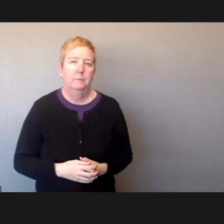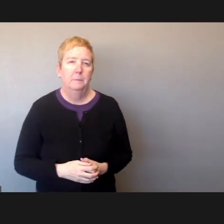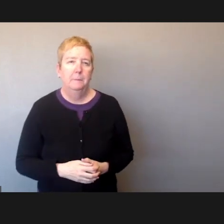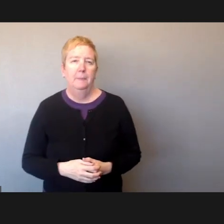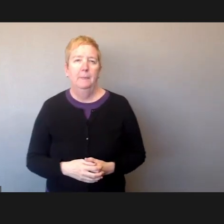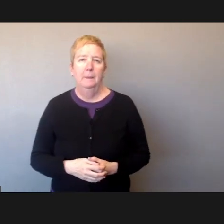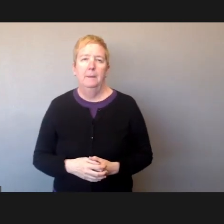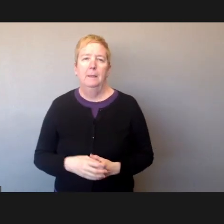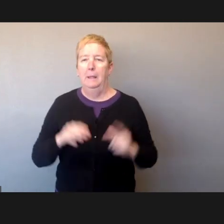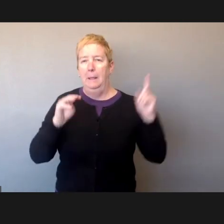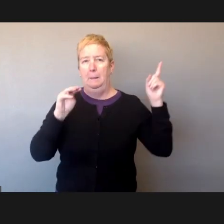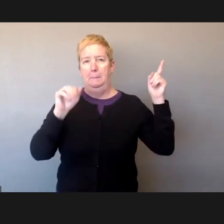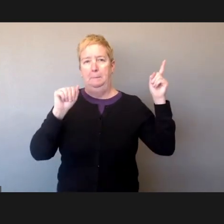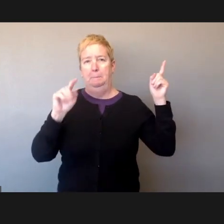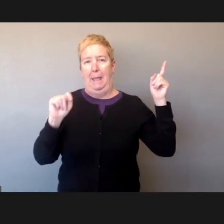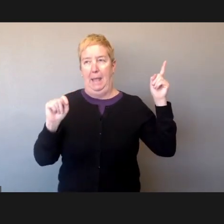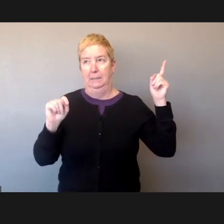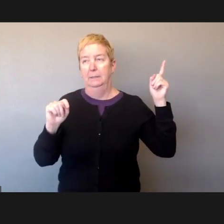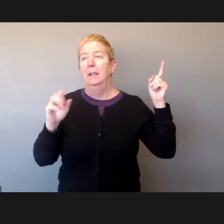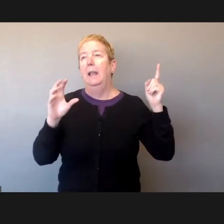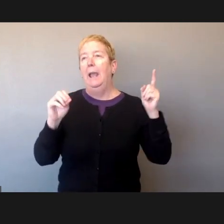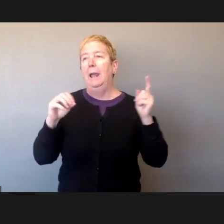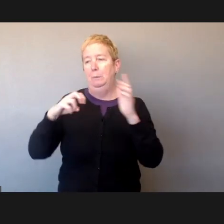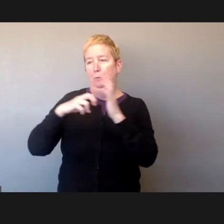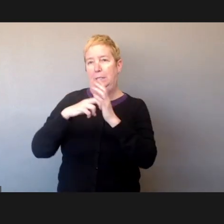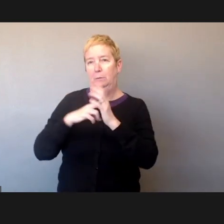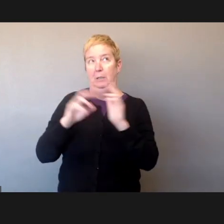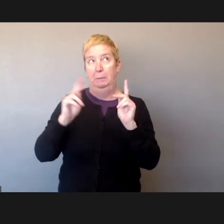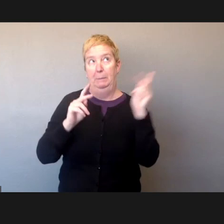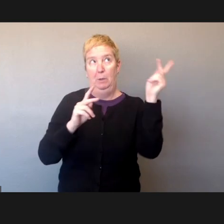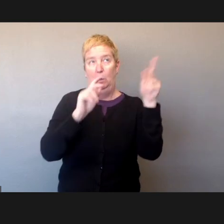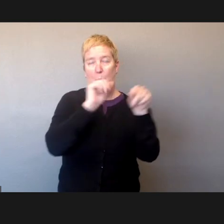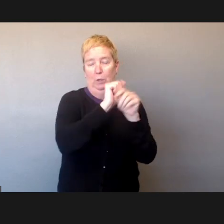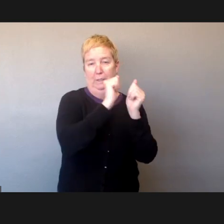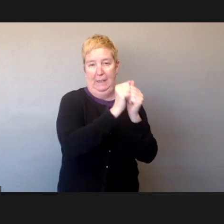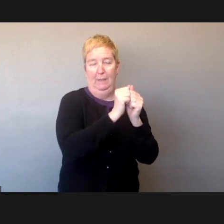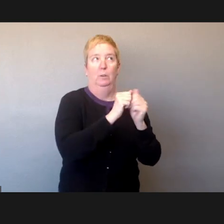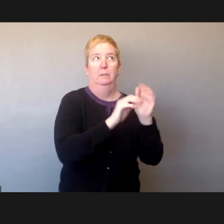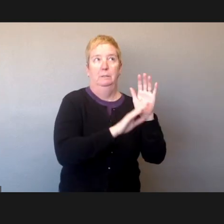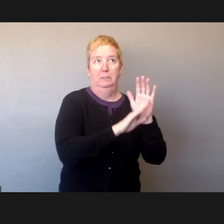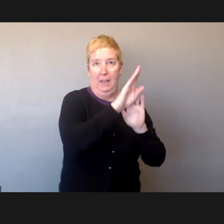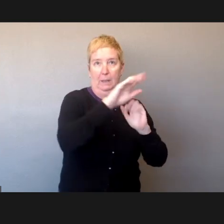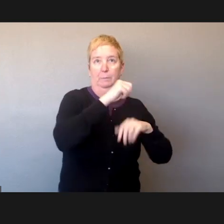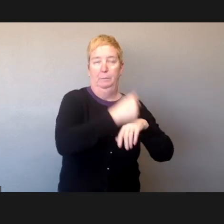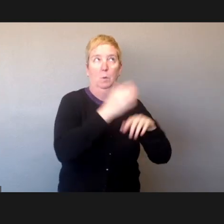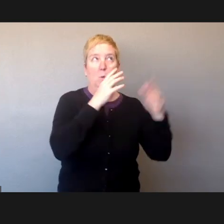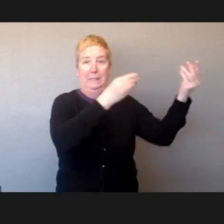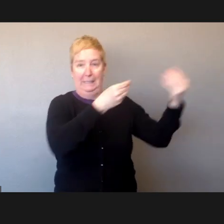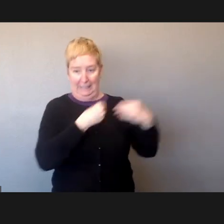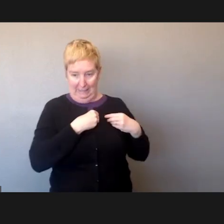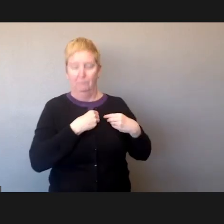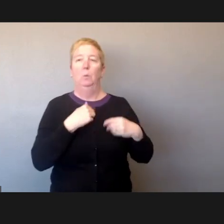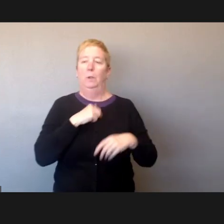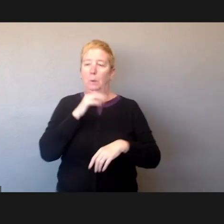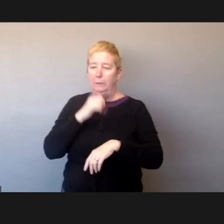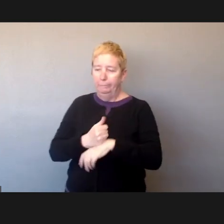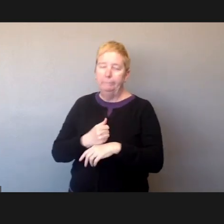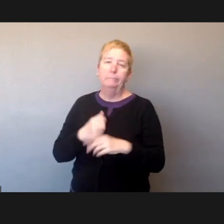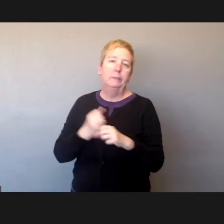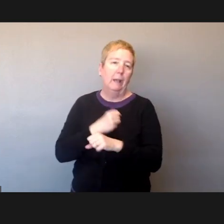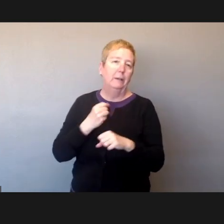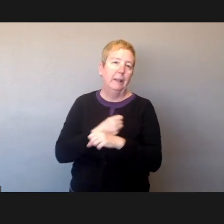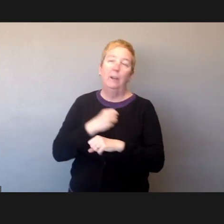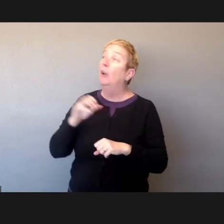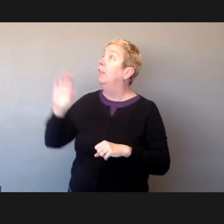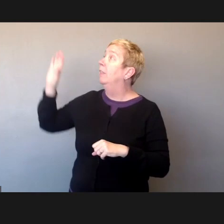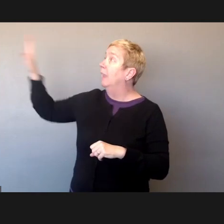the MAT and the folks at Presbyterian have developed. They're going to give that to us, and we're going to use that to drive an engine that'll just recolor that